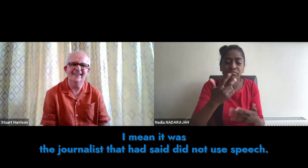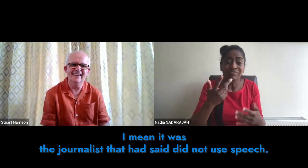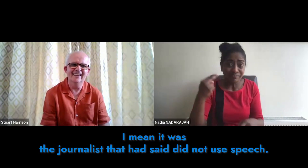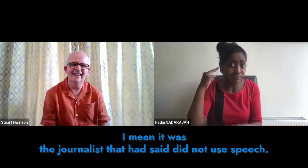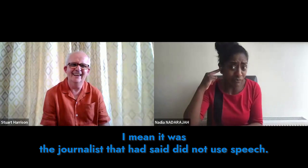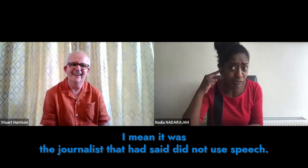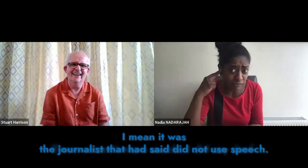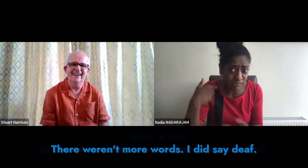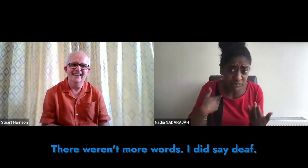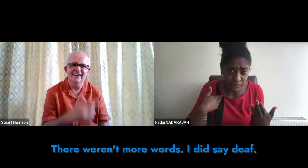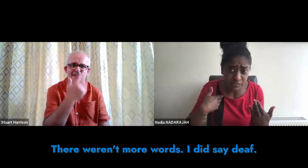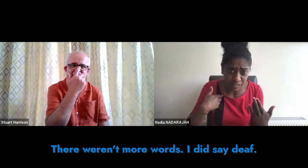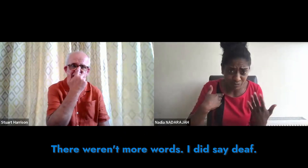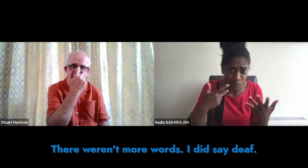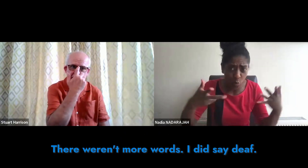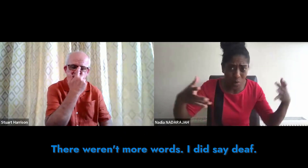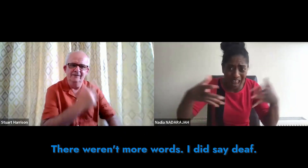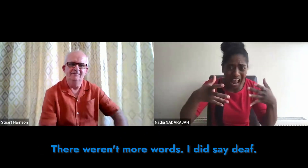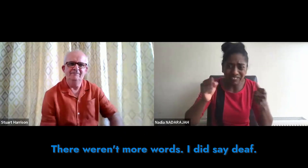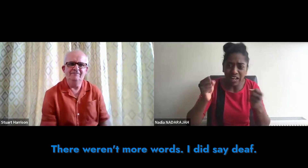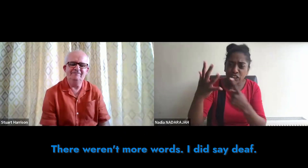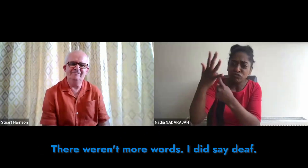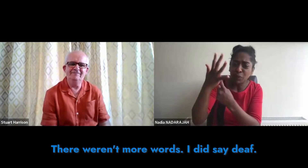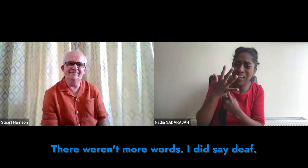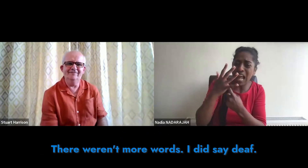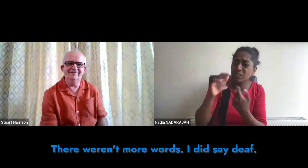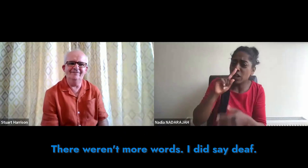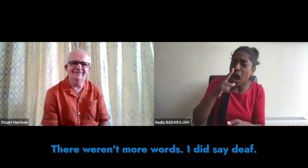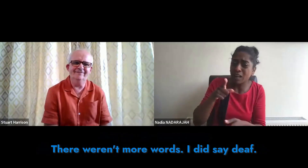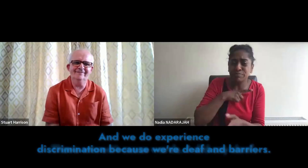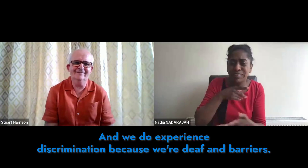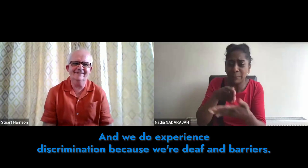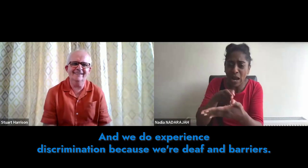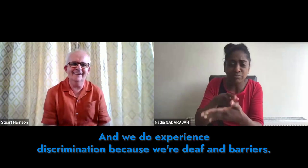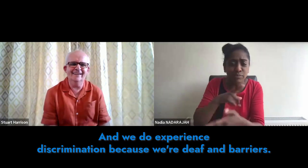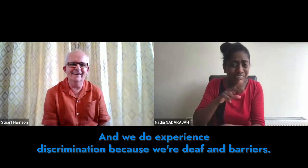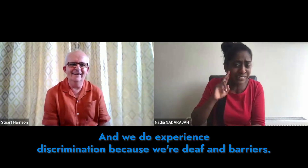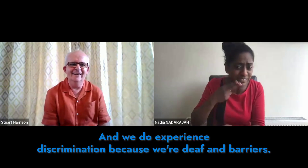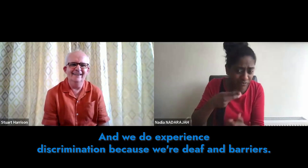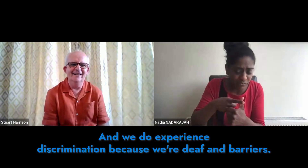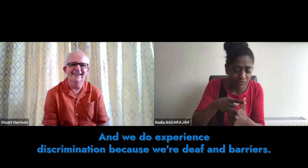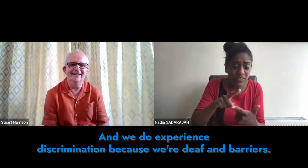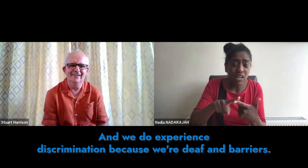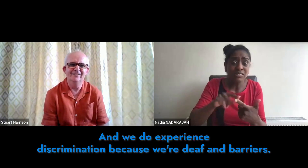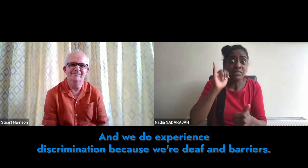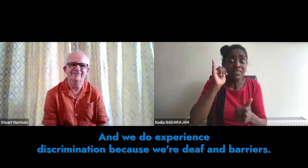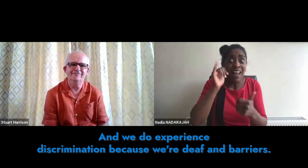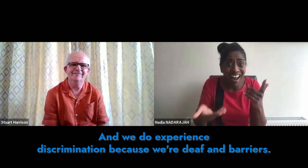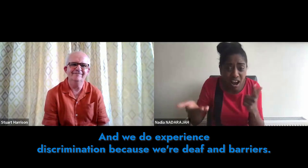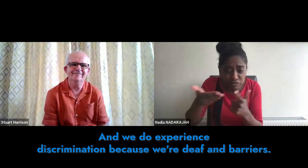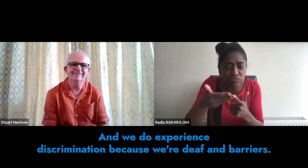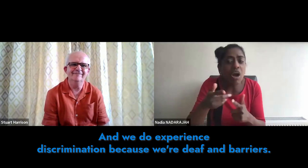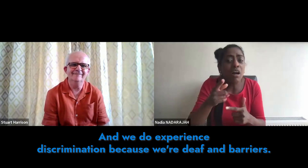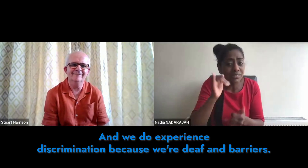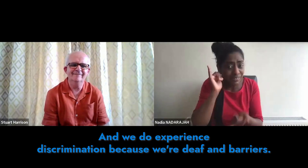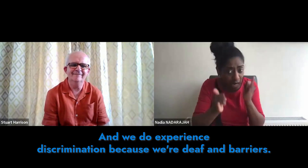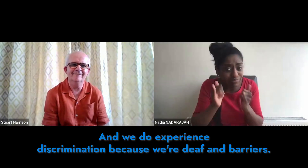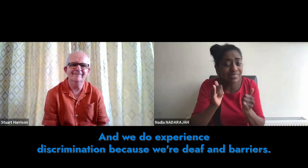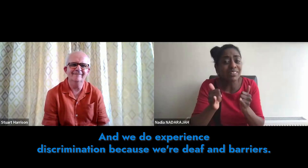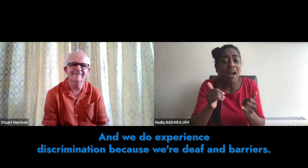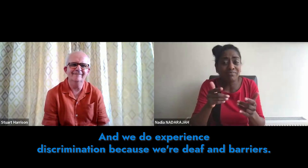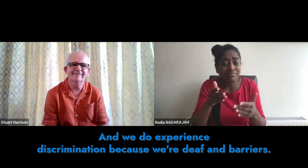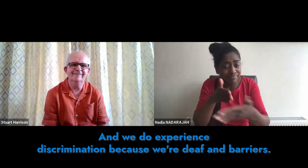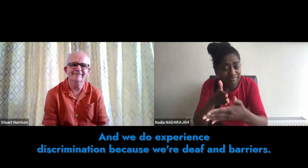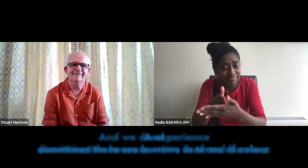did not use speech. There weren't more words. I did say deaf, and we do experience discrimination because we're deaf